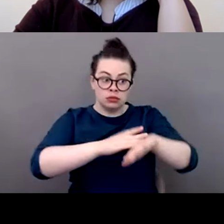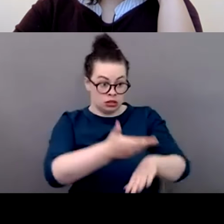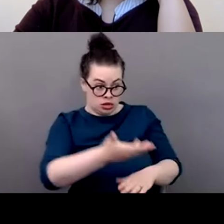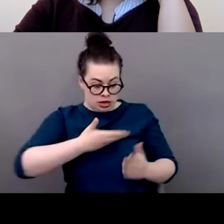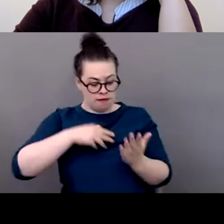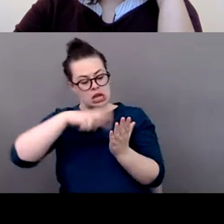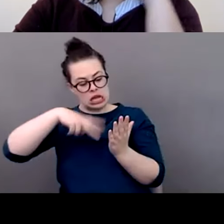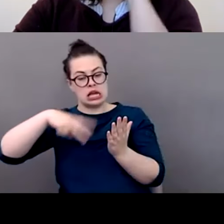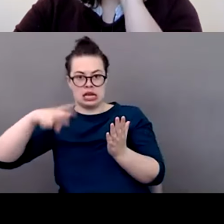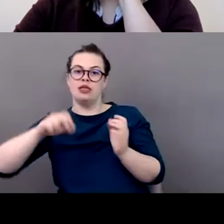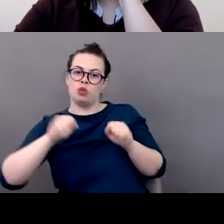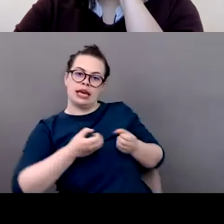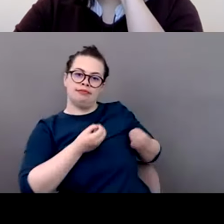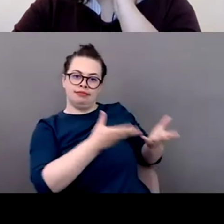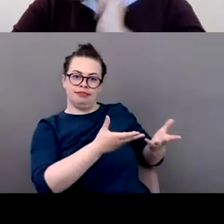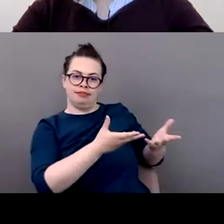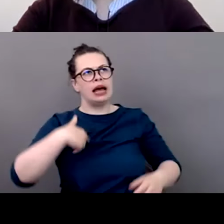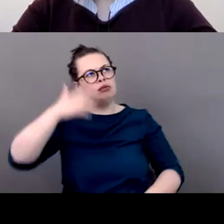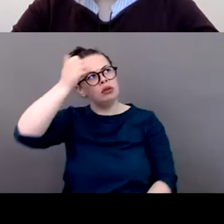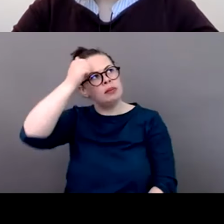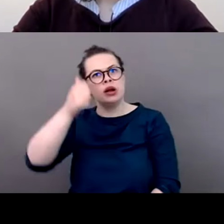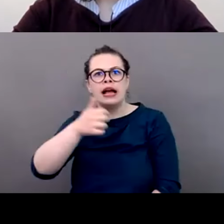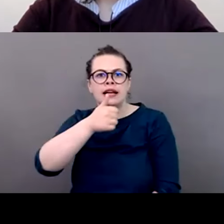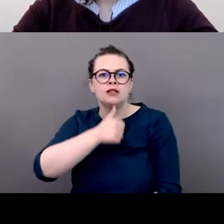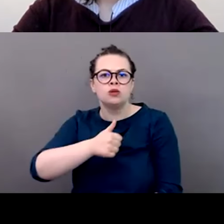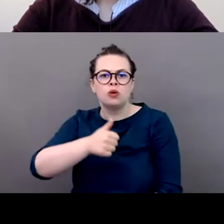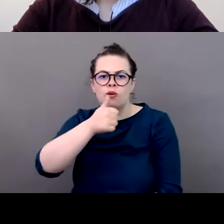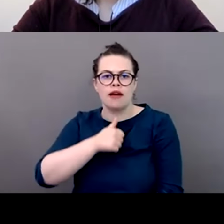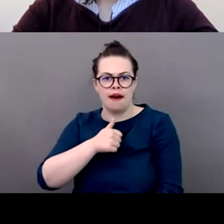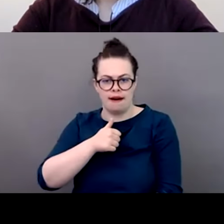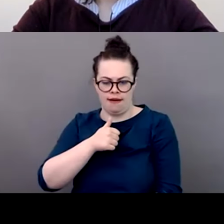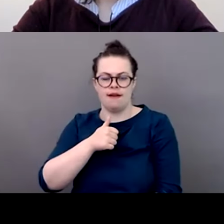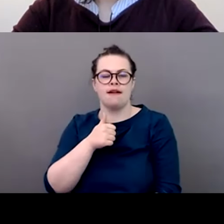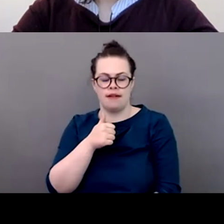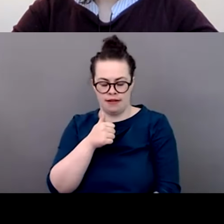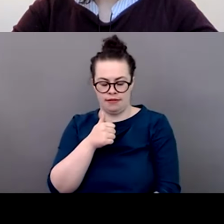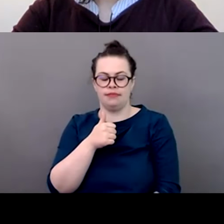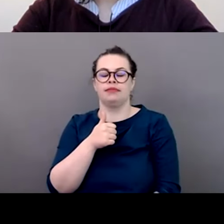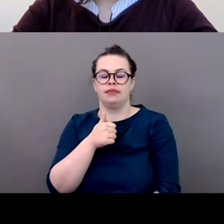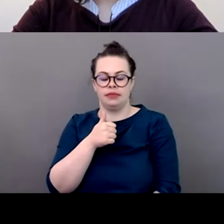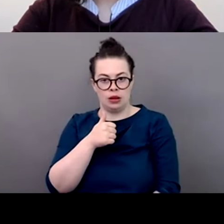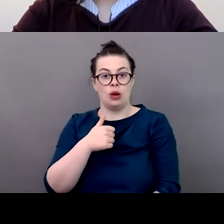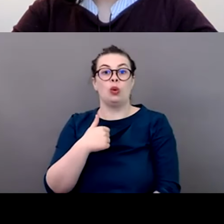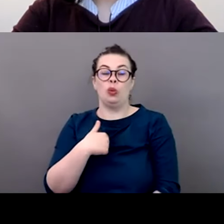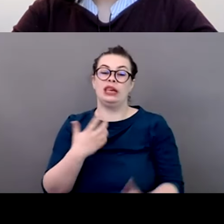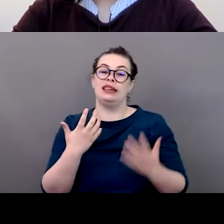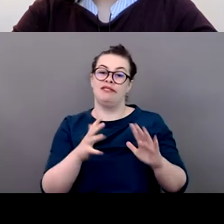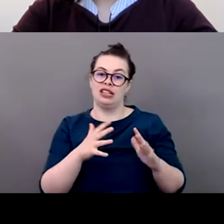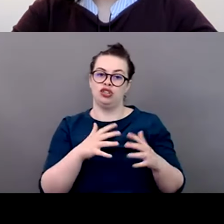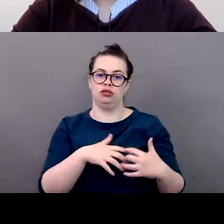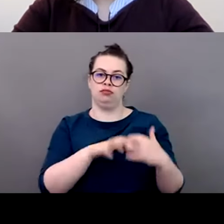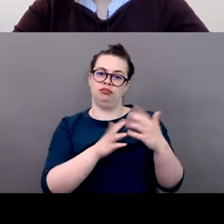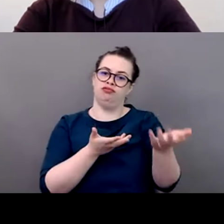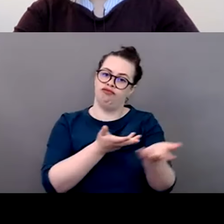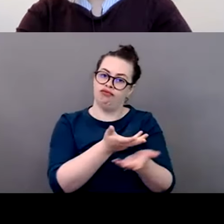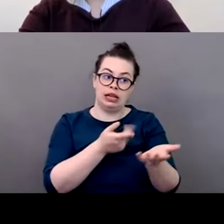I do remember for Estonia that we just had the constructive dialogue. So they provided